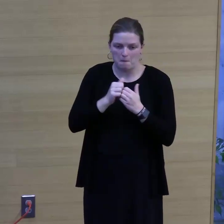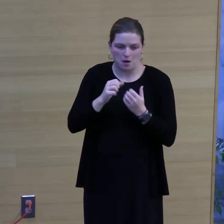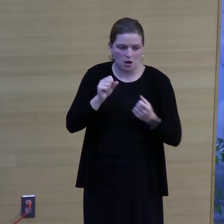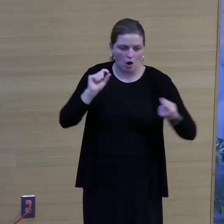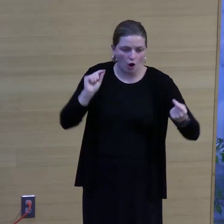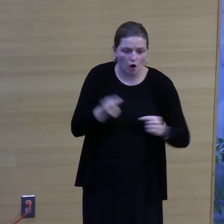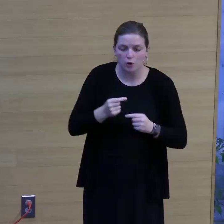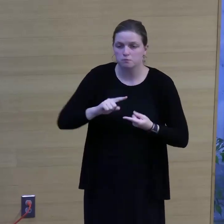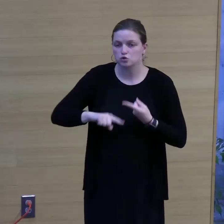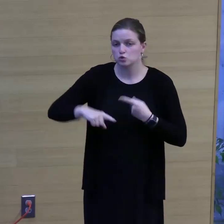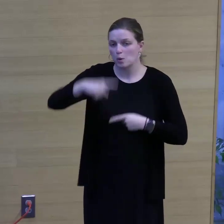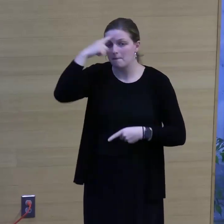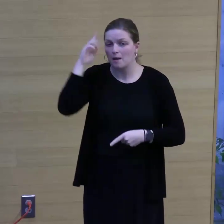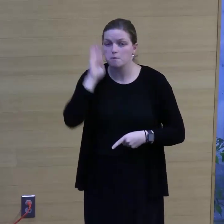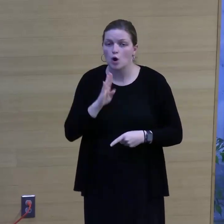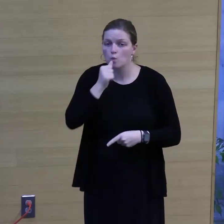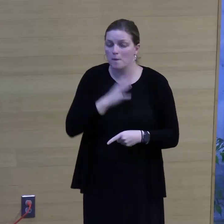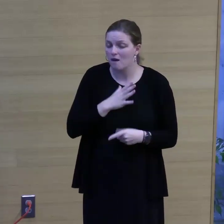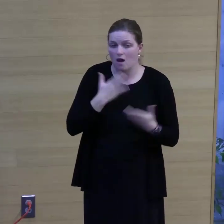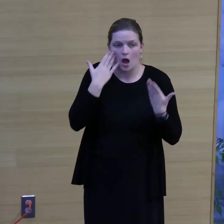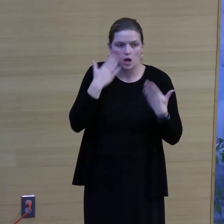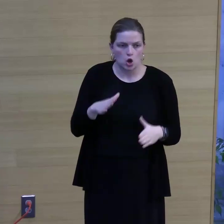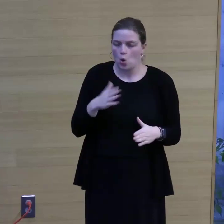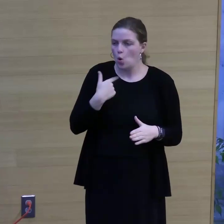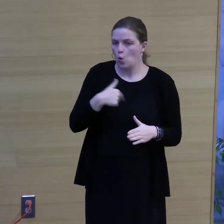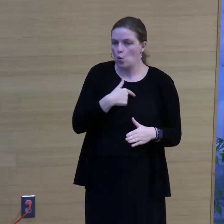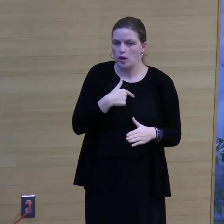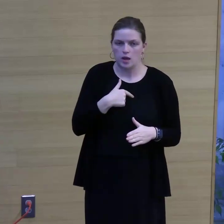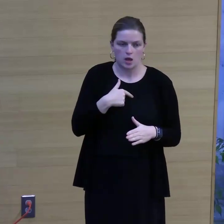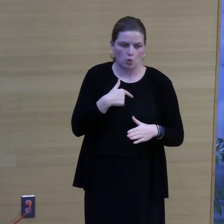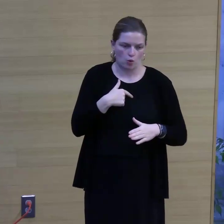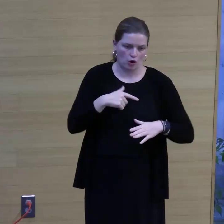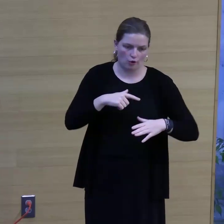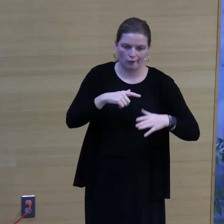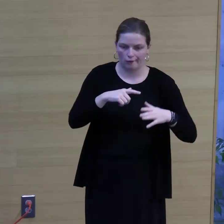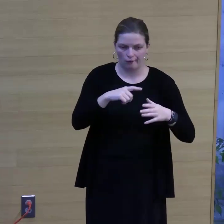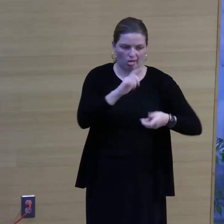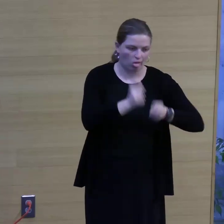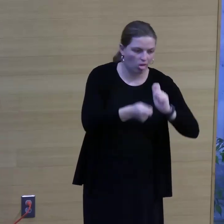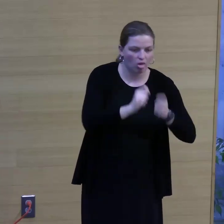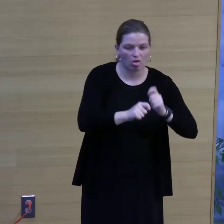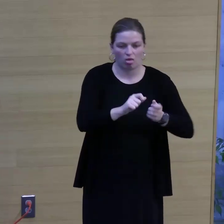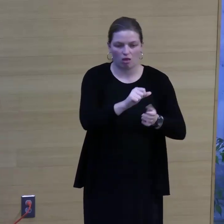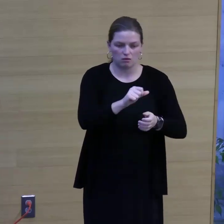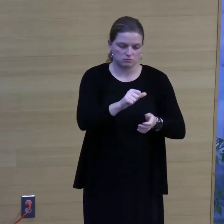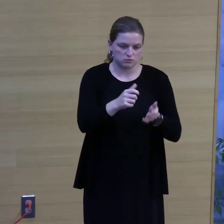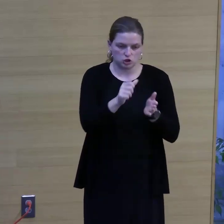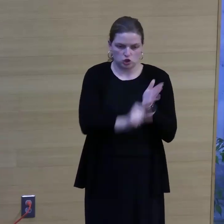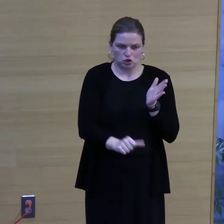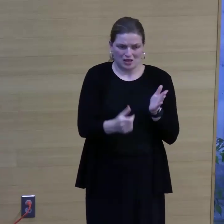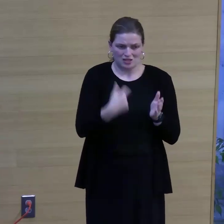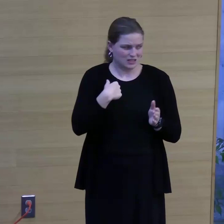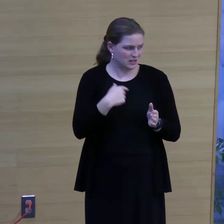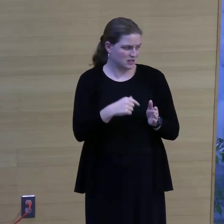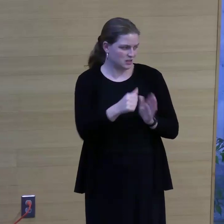Black and brown women. I didn't know that we were operating on them, learning. They just didn't teach me this in